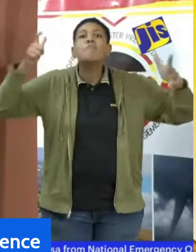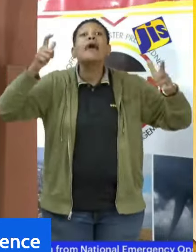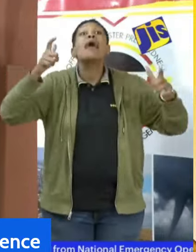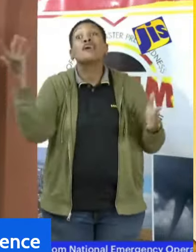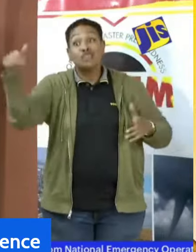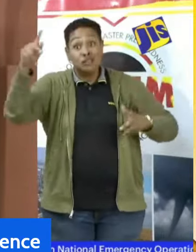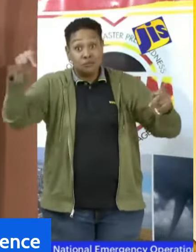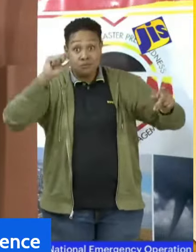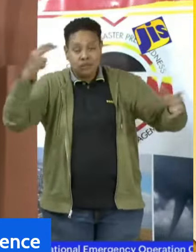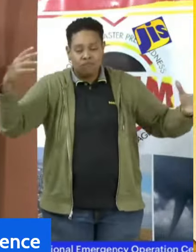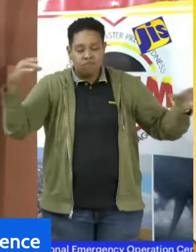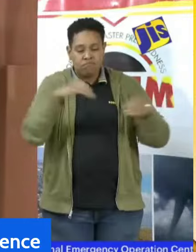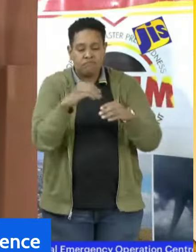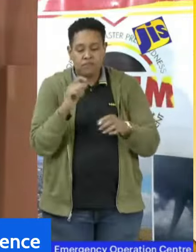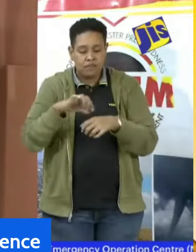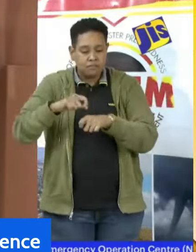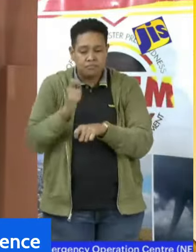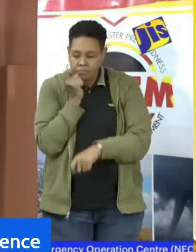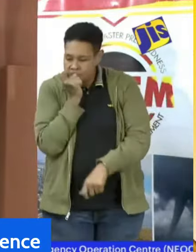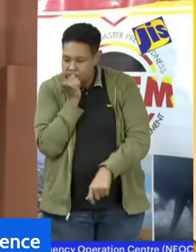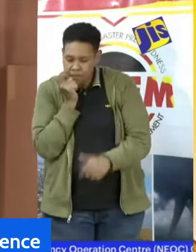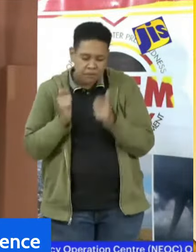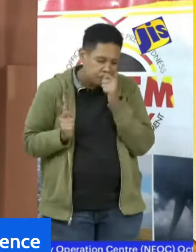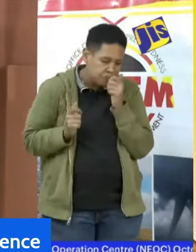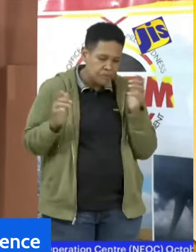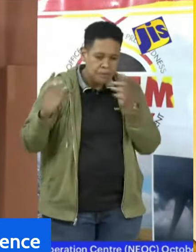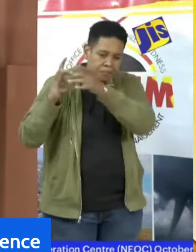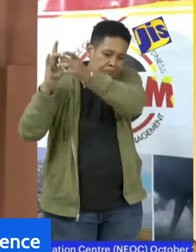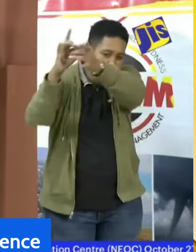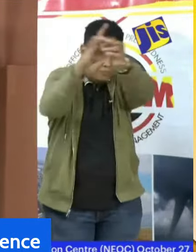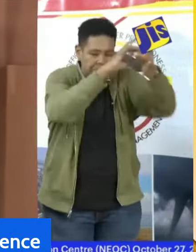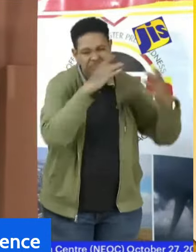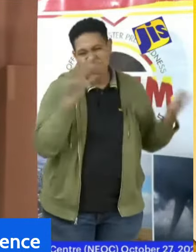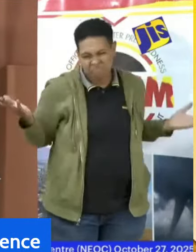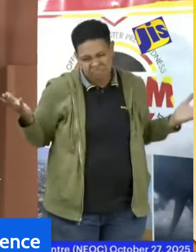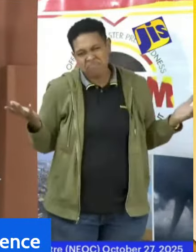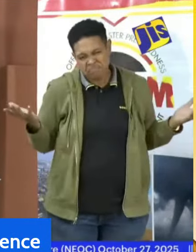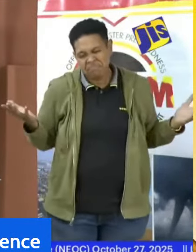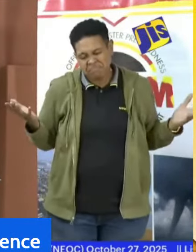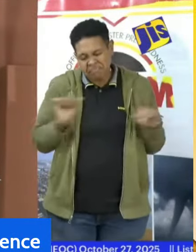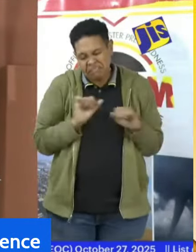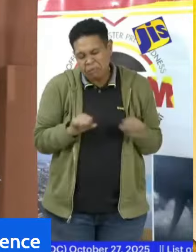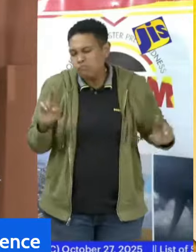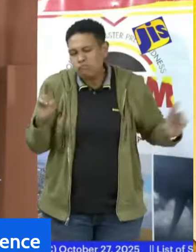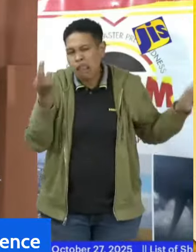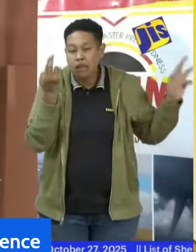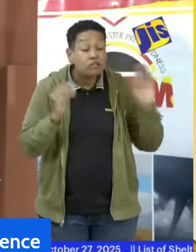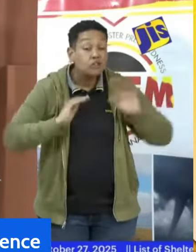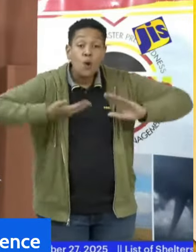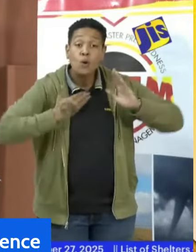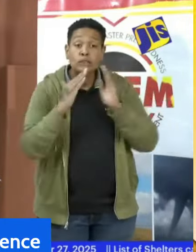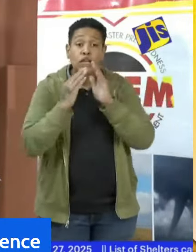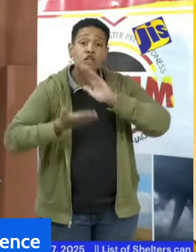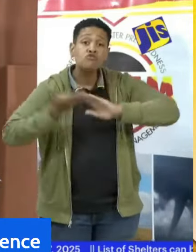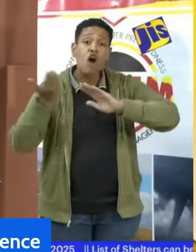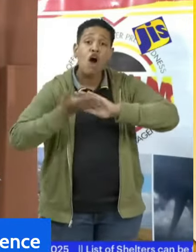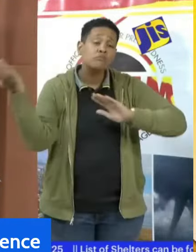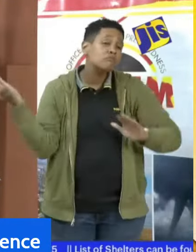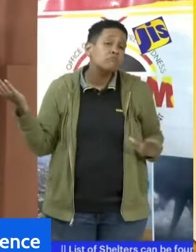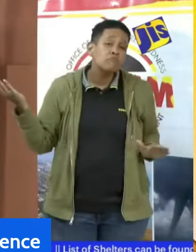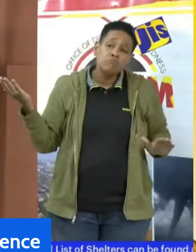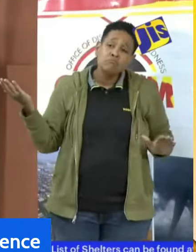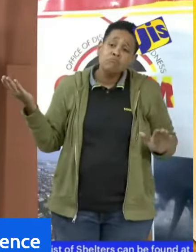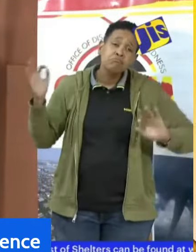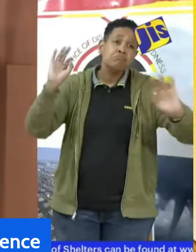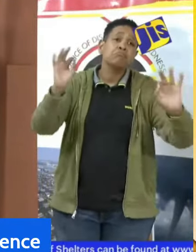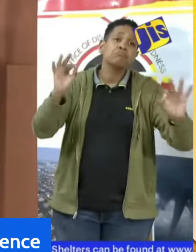stakeholders across the country has access to the system. So our shelters are up and